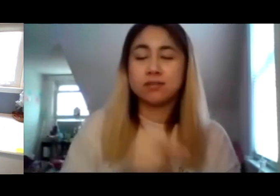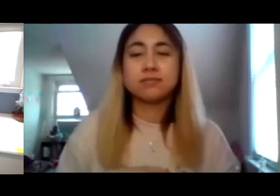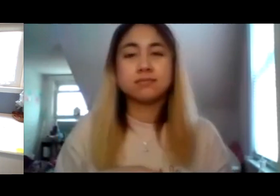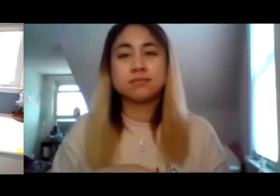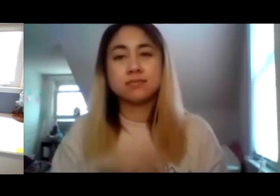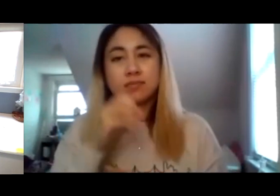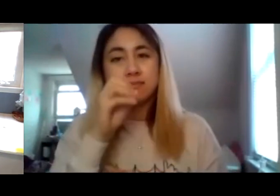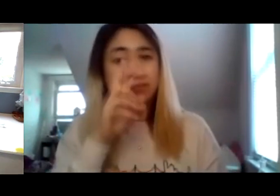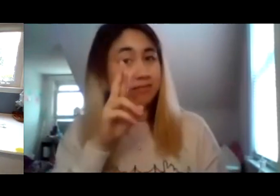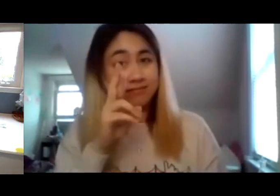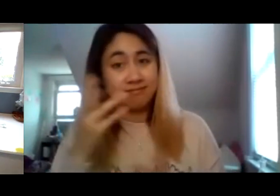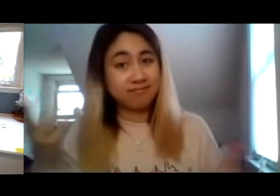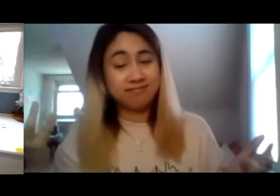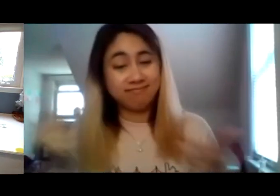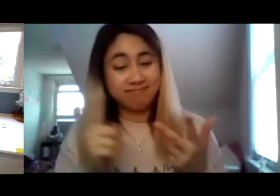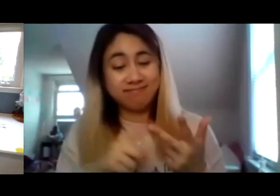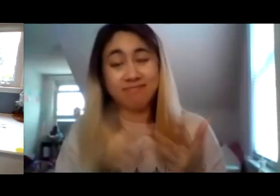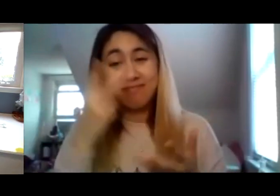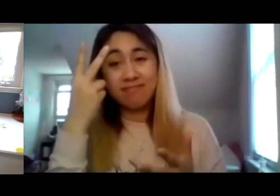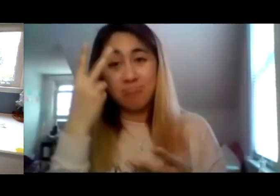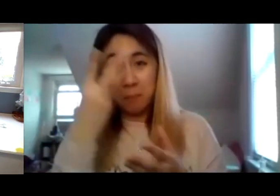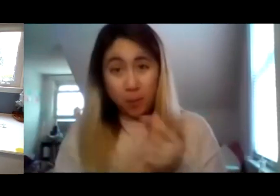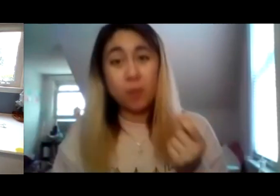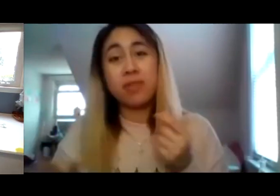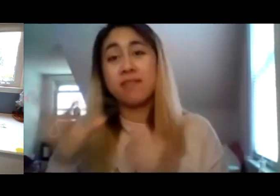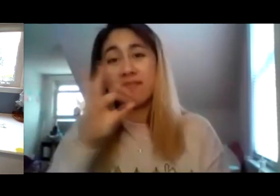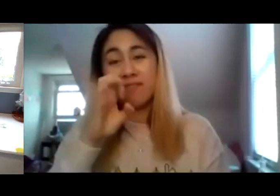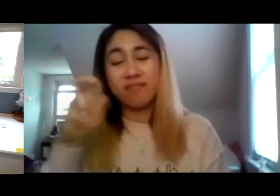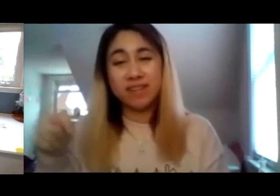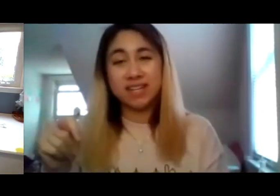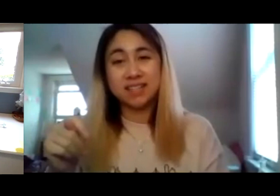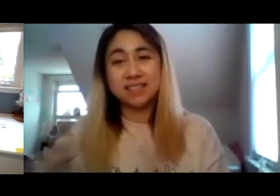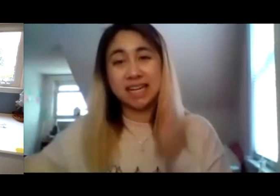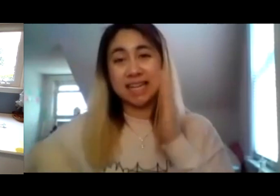see if you can kick with both feet.